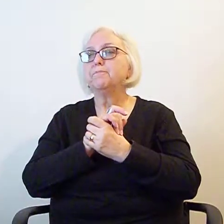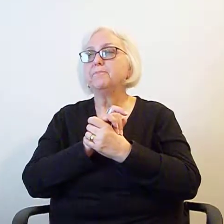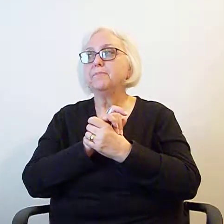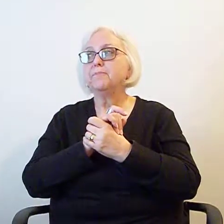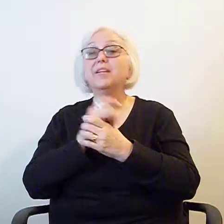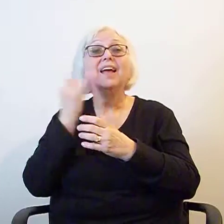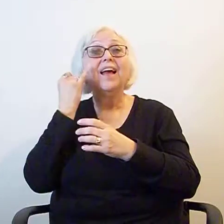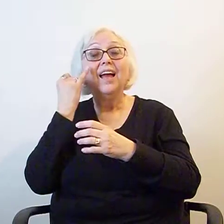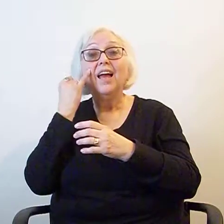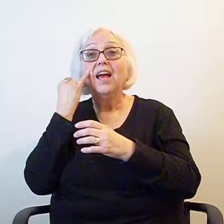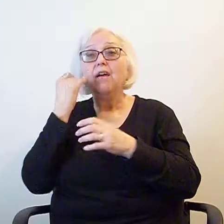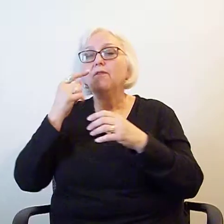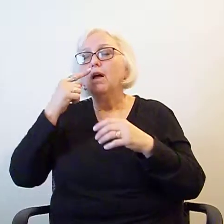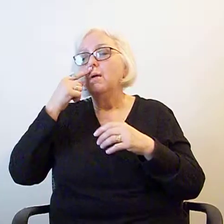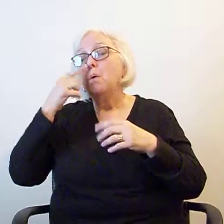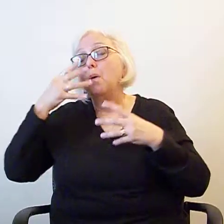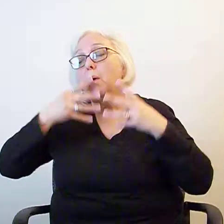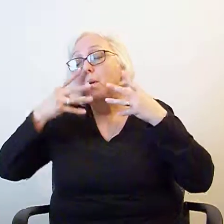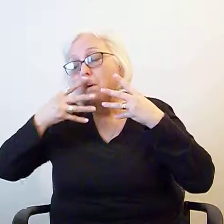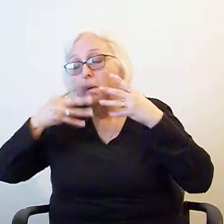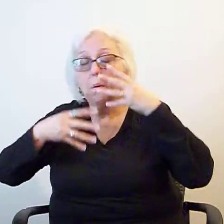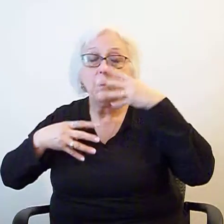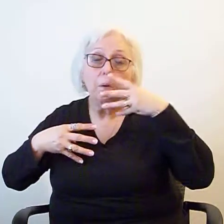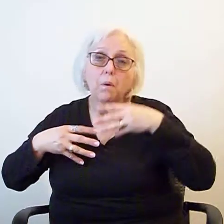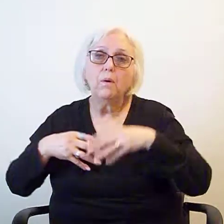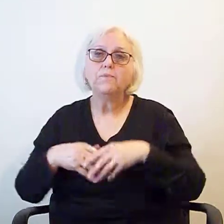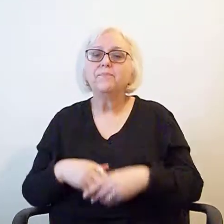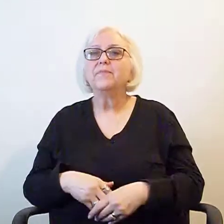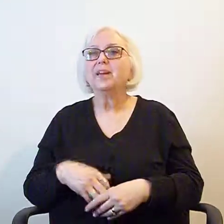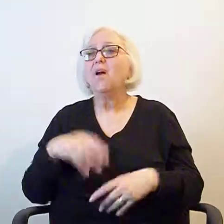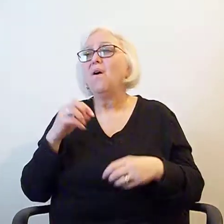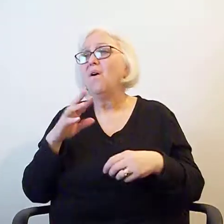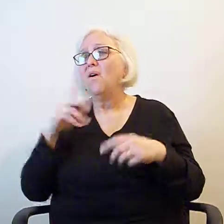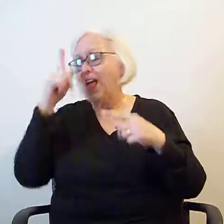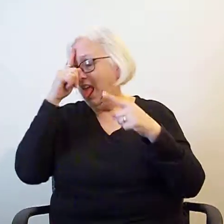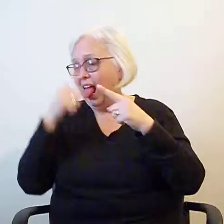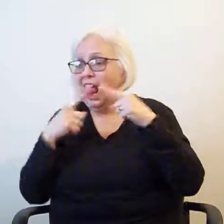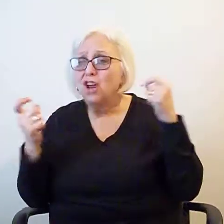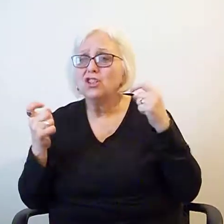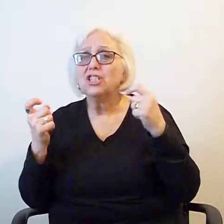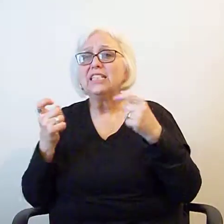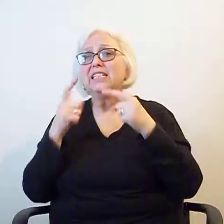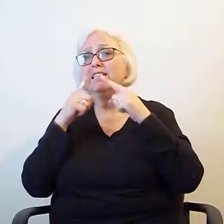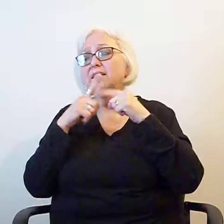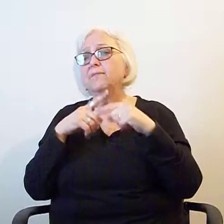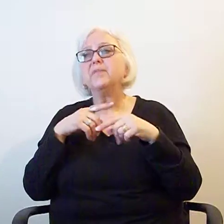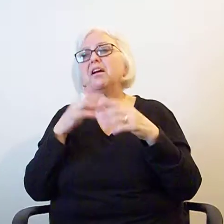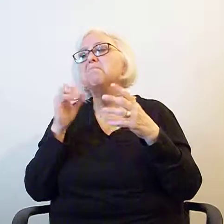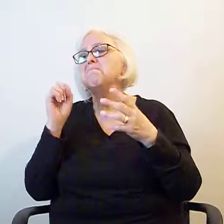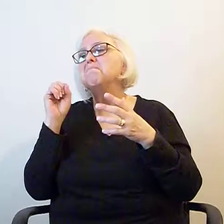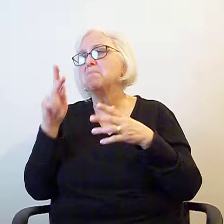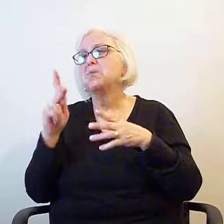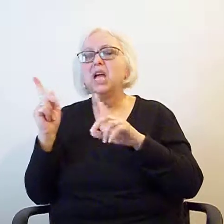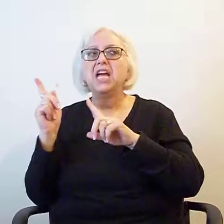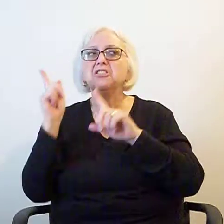If you have a runny nose and just have allergies, it is okay to attend.